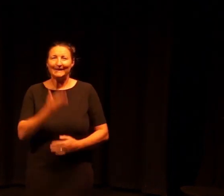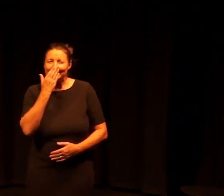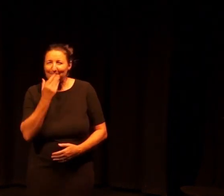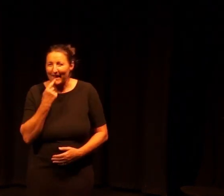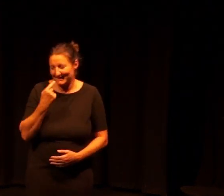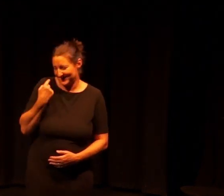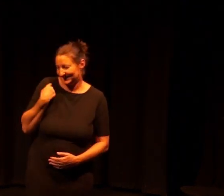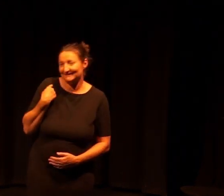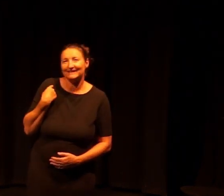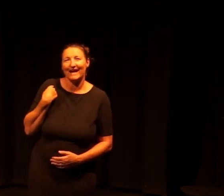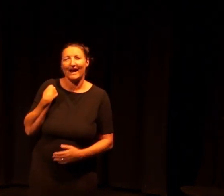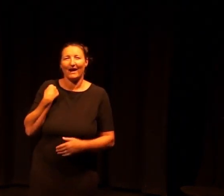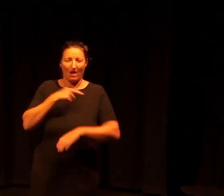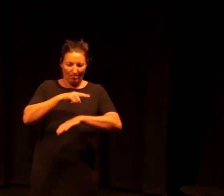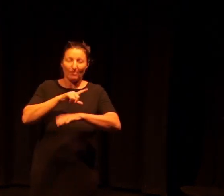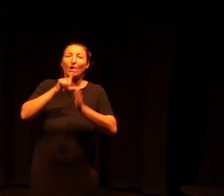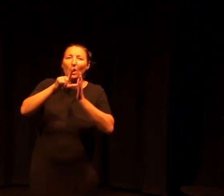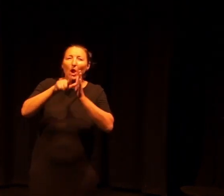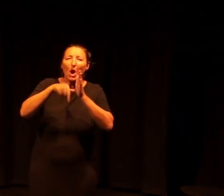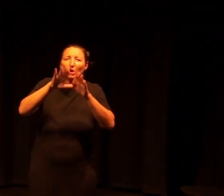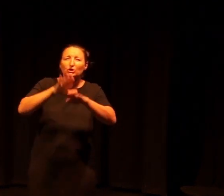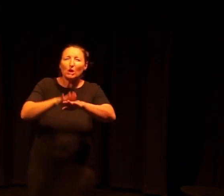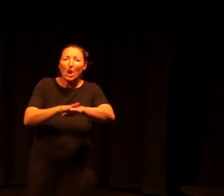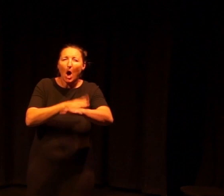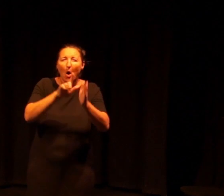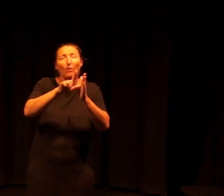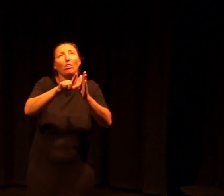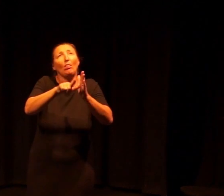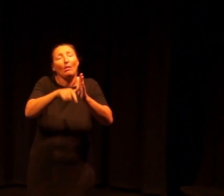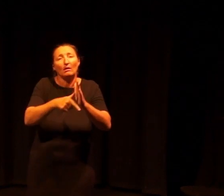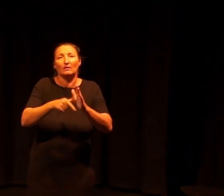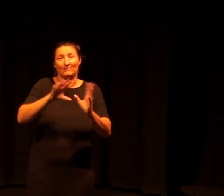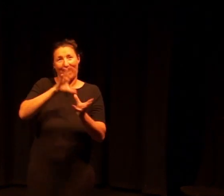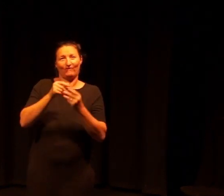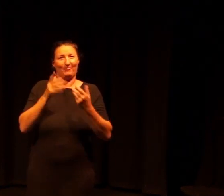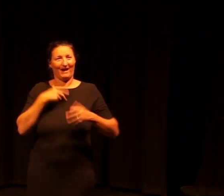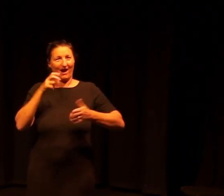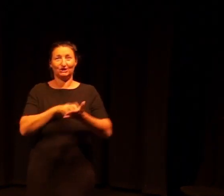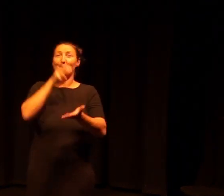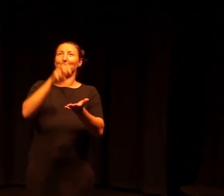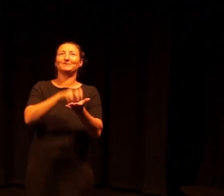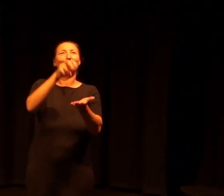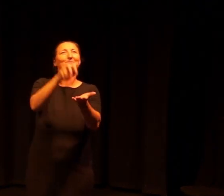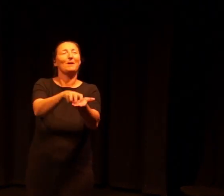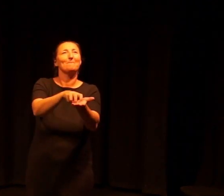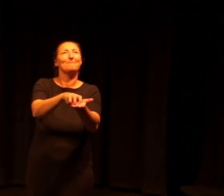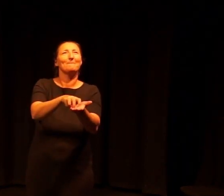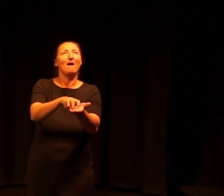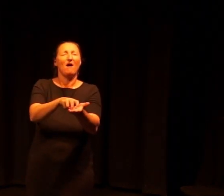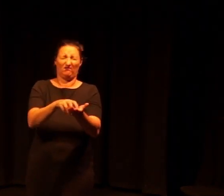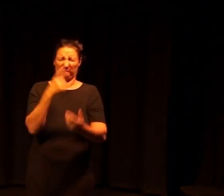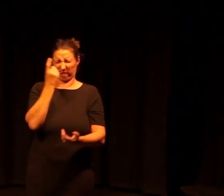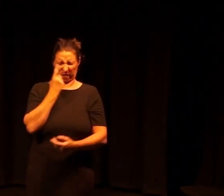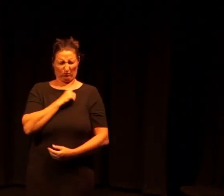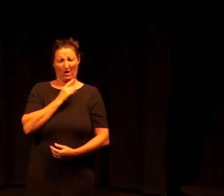seems like only yesterday when the clocks were so slow. Everything I did in a skip and a hop and would wonder, oh, why does